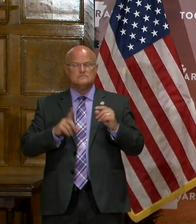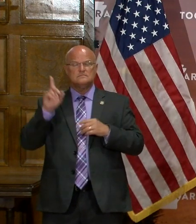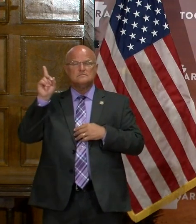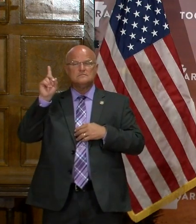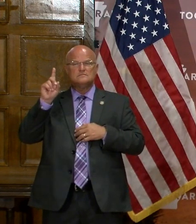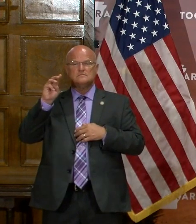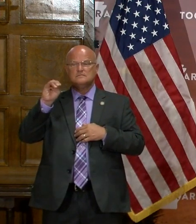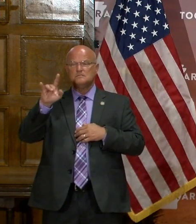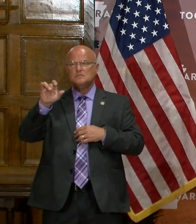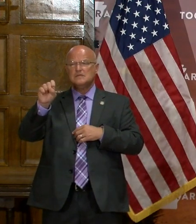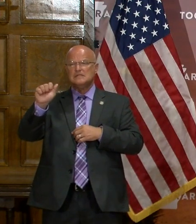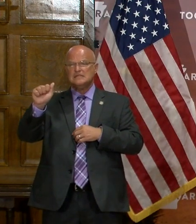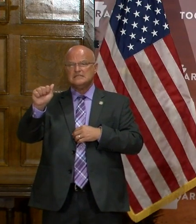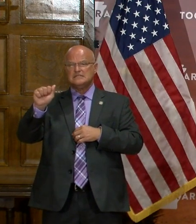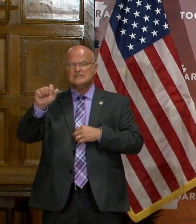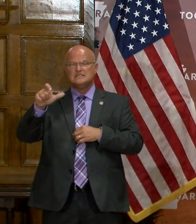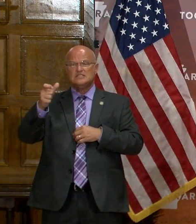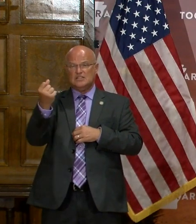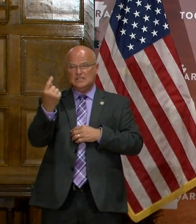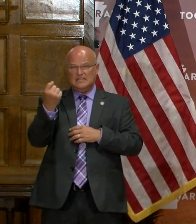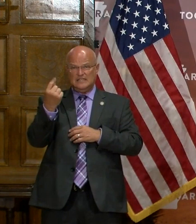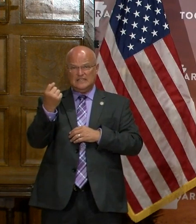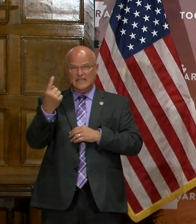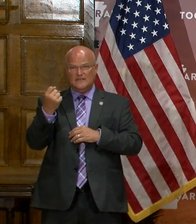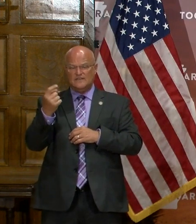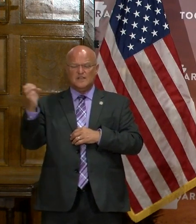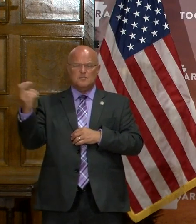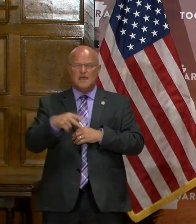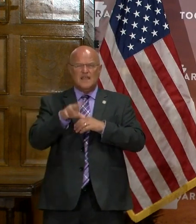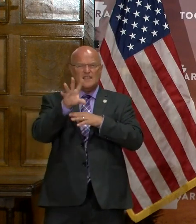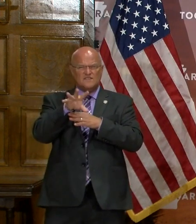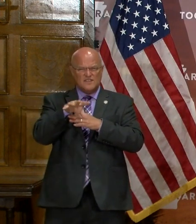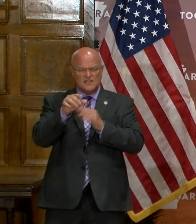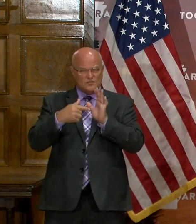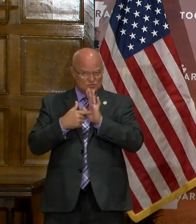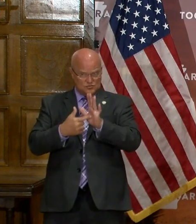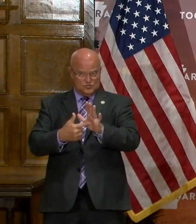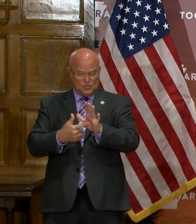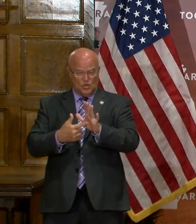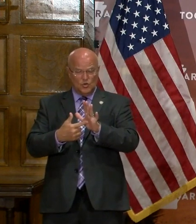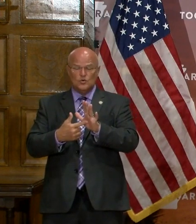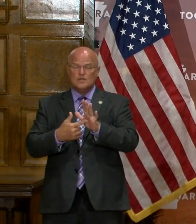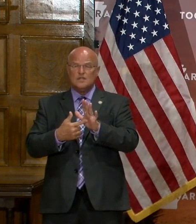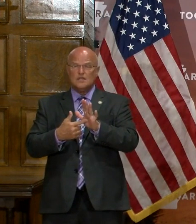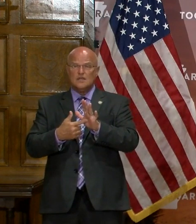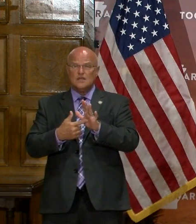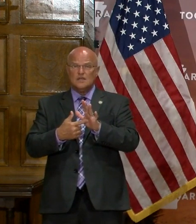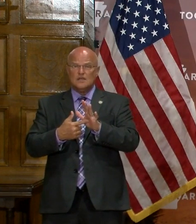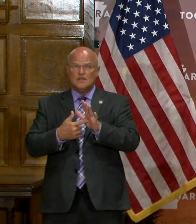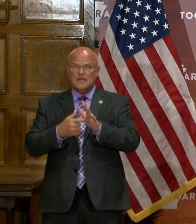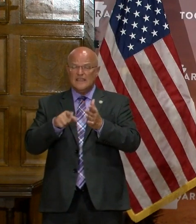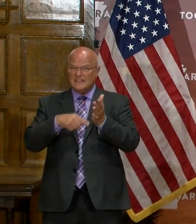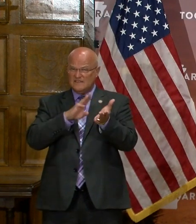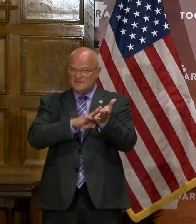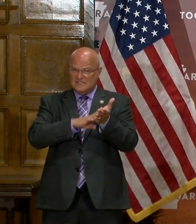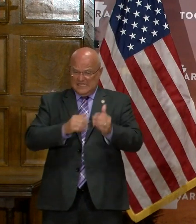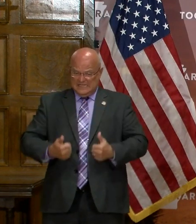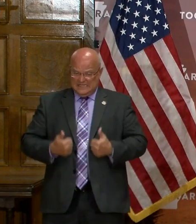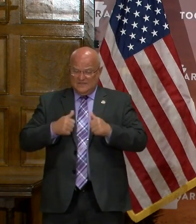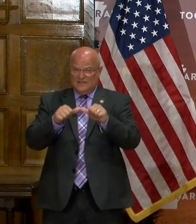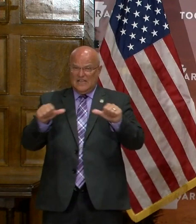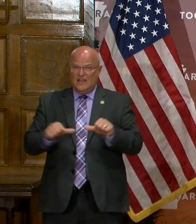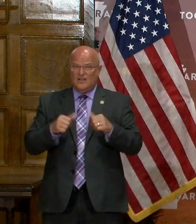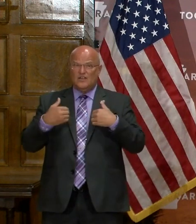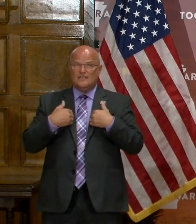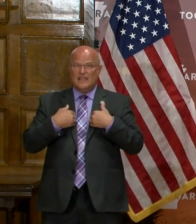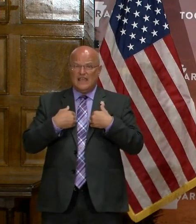Yes, this is Melissa Zigowitz with Channel 11. Back to that video that you showed, do these physicians live in an area where they